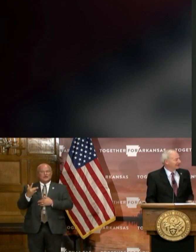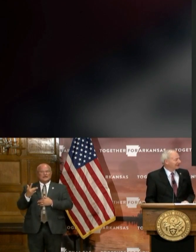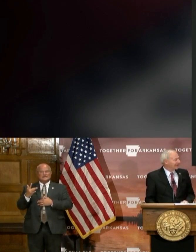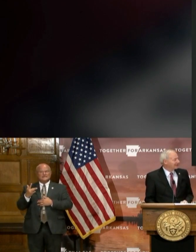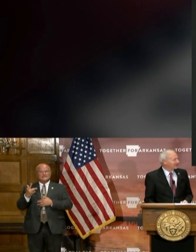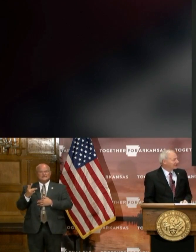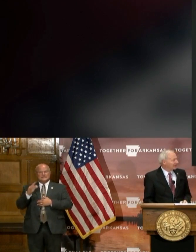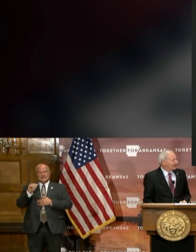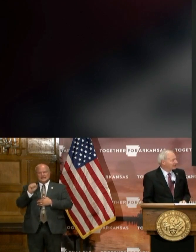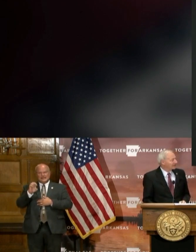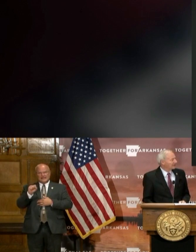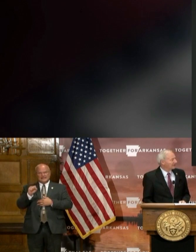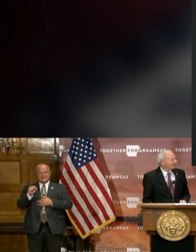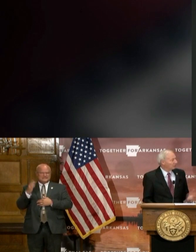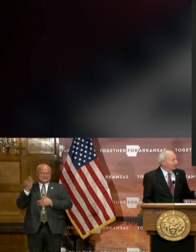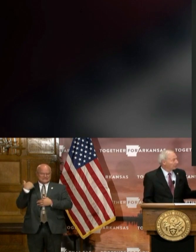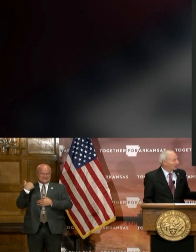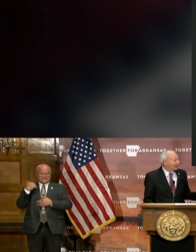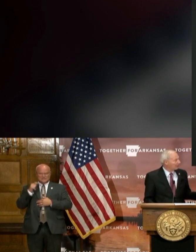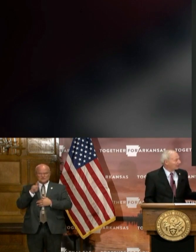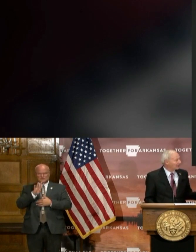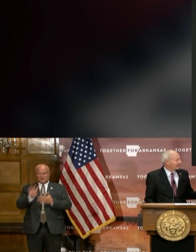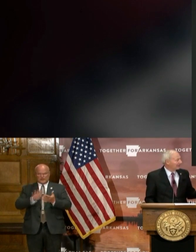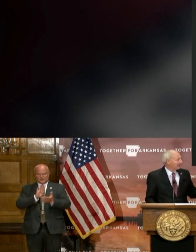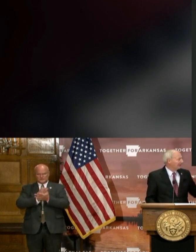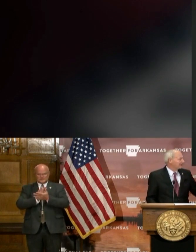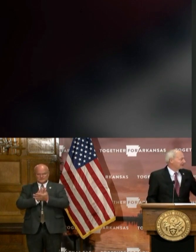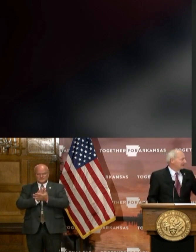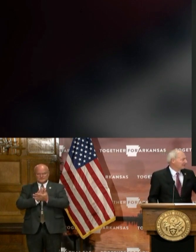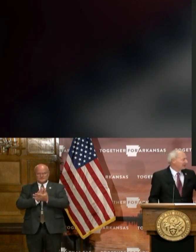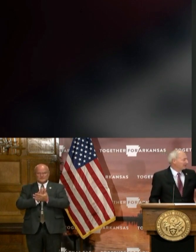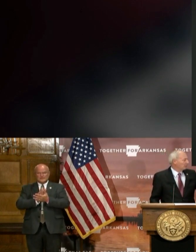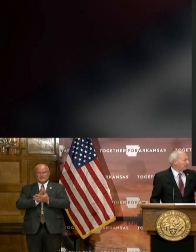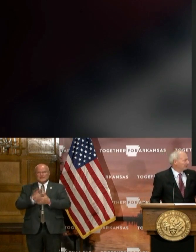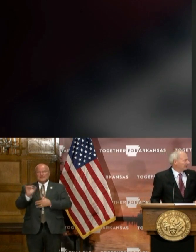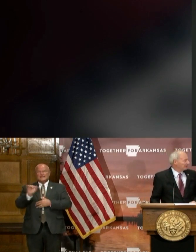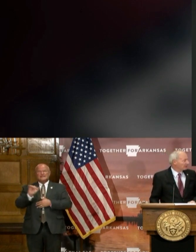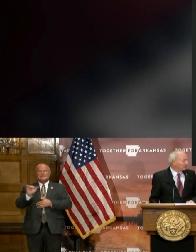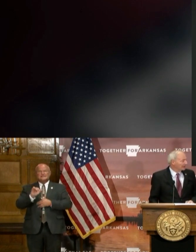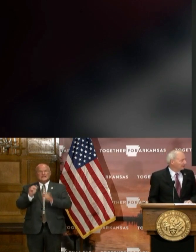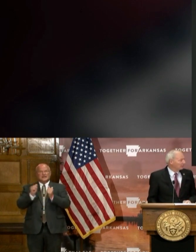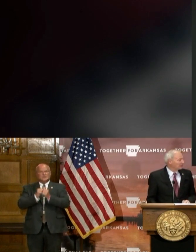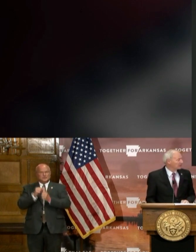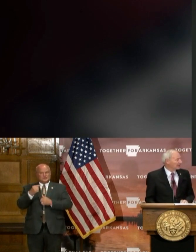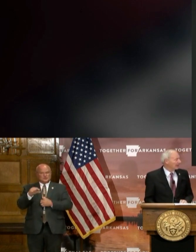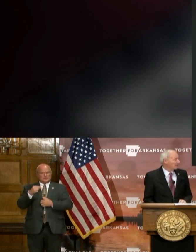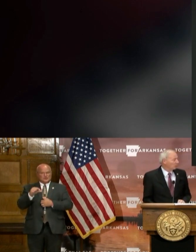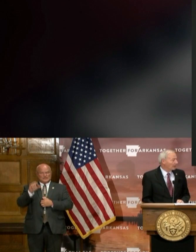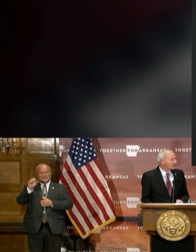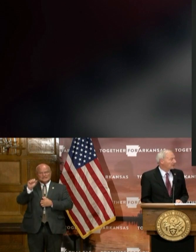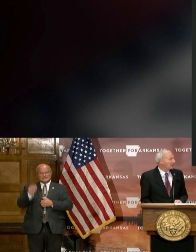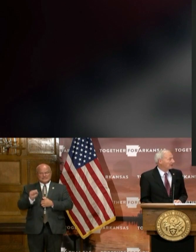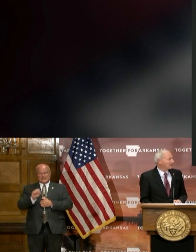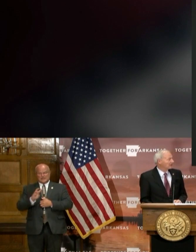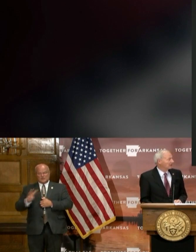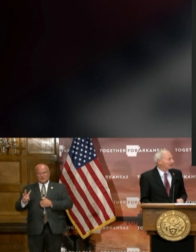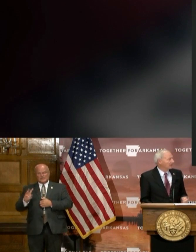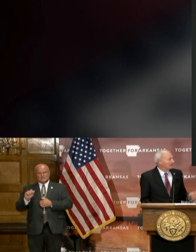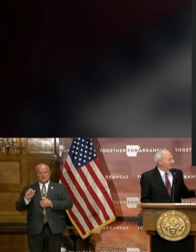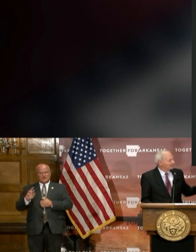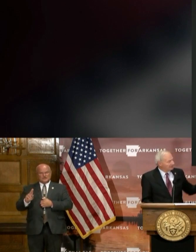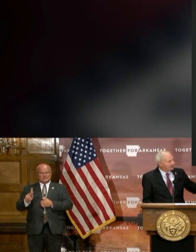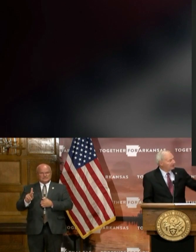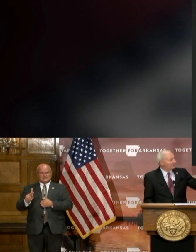of the cases in the last 24 hours. And the same thing with the green, which is southwest